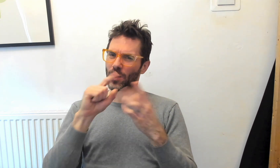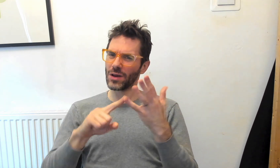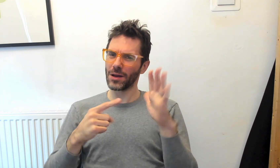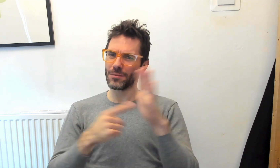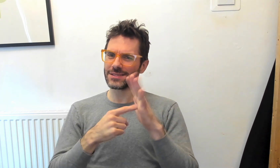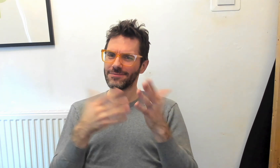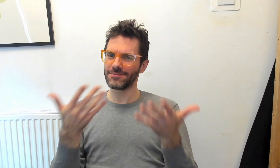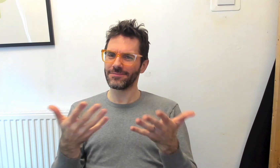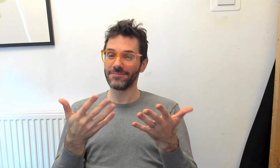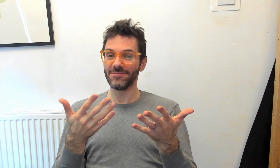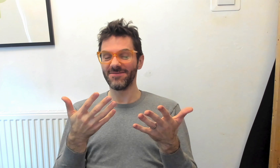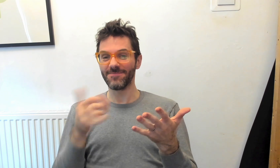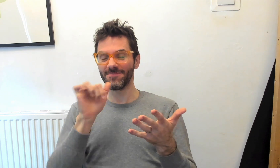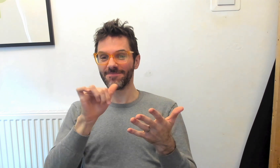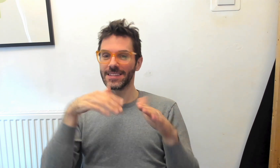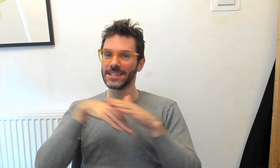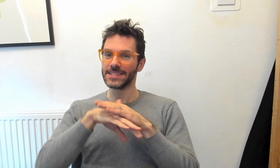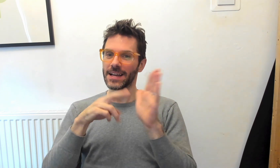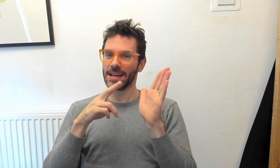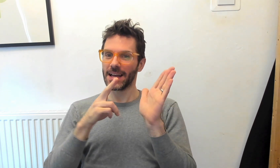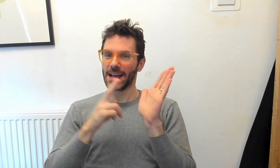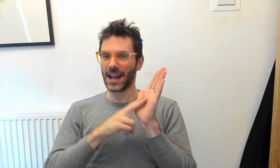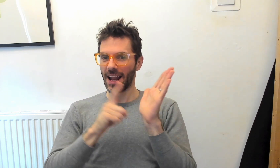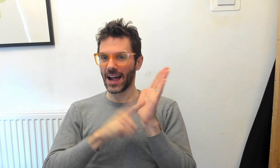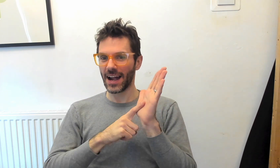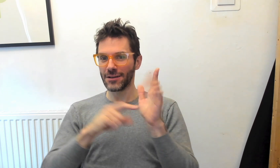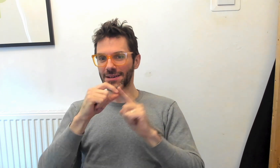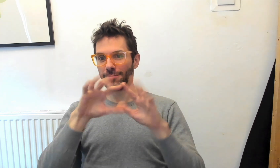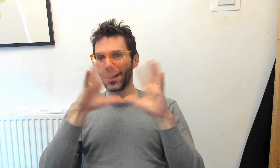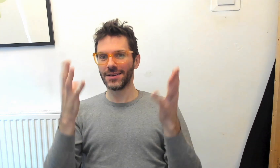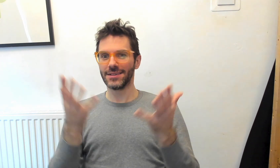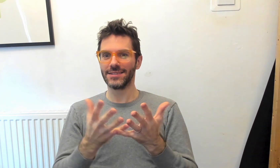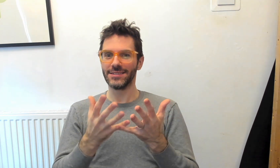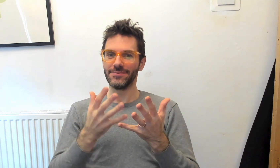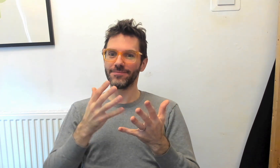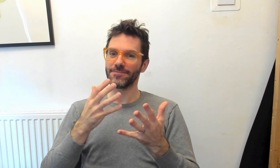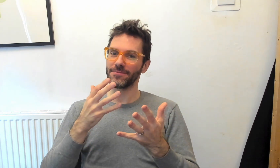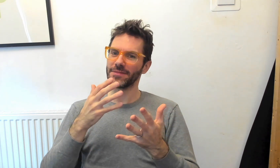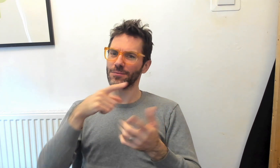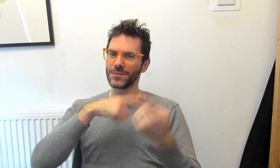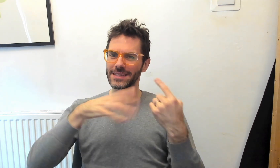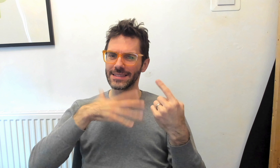GPUs are important because in the NLP world, we need to